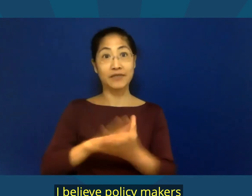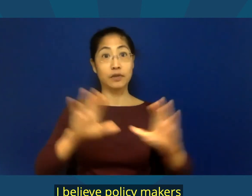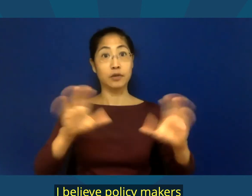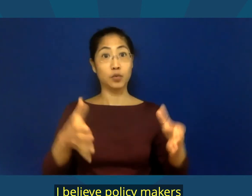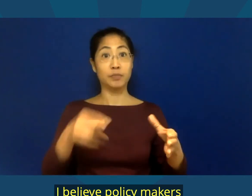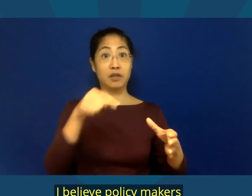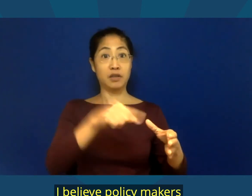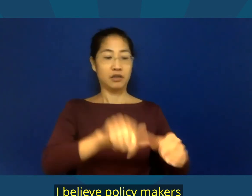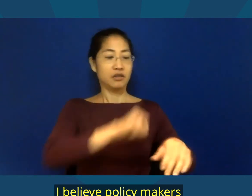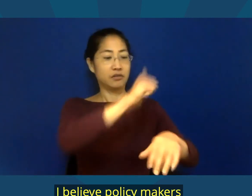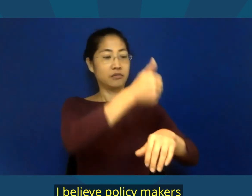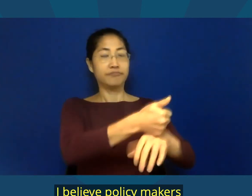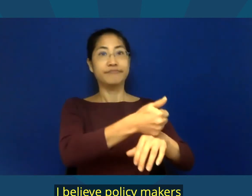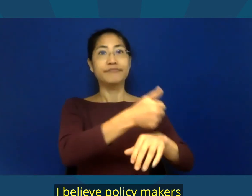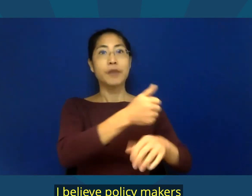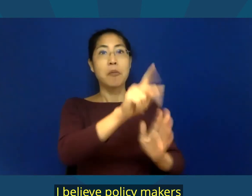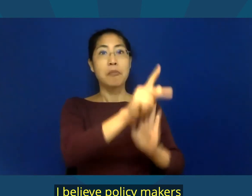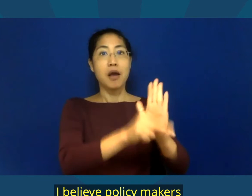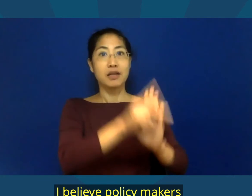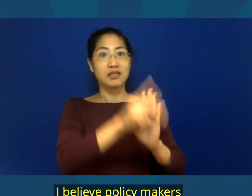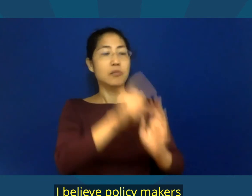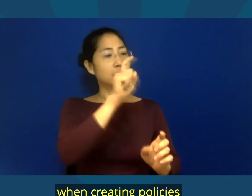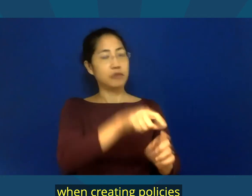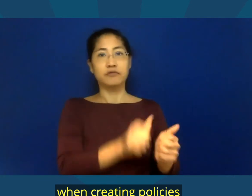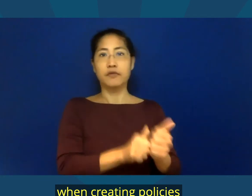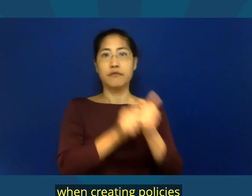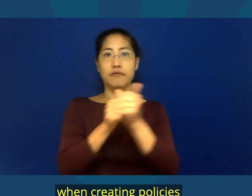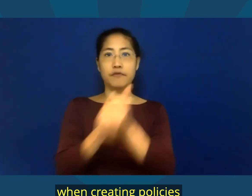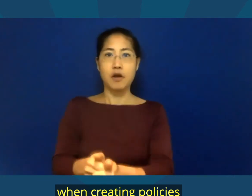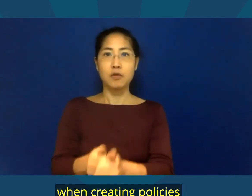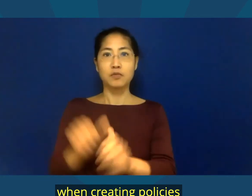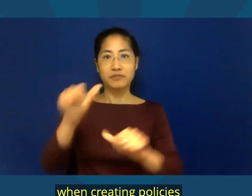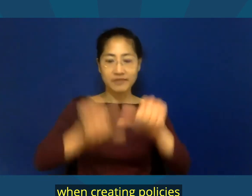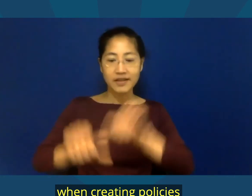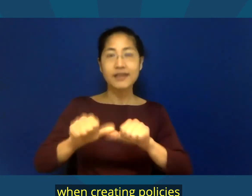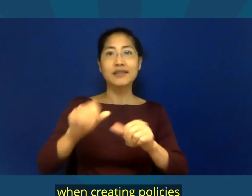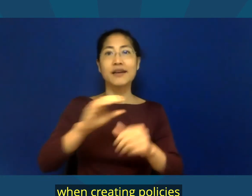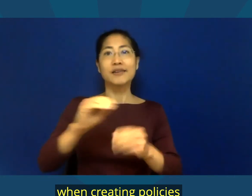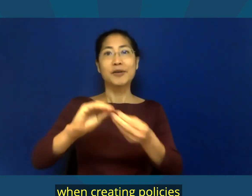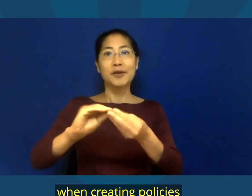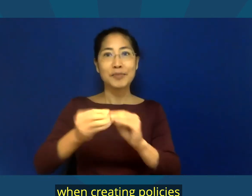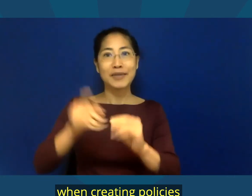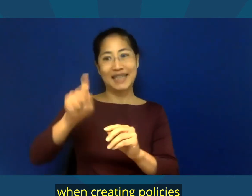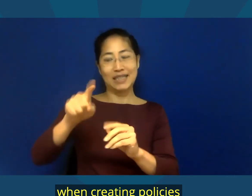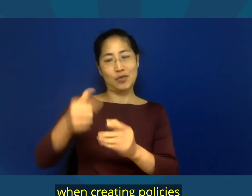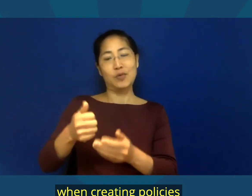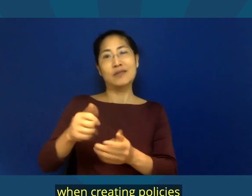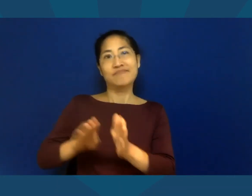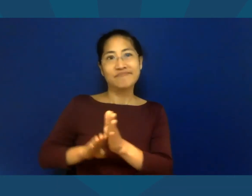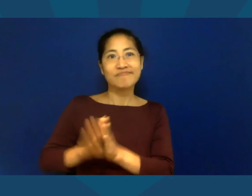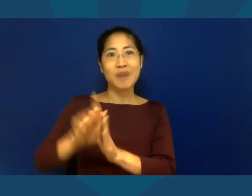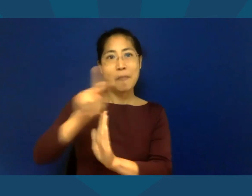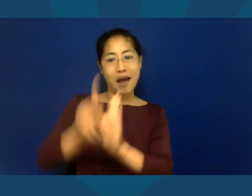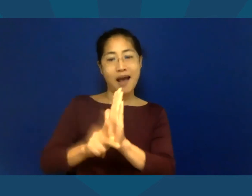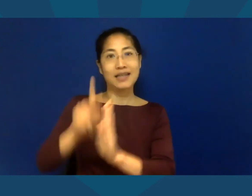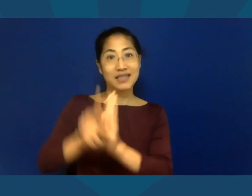I believe policymakers must use science and data when creating policies promoting health and safety